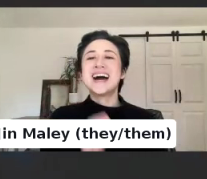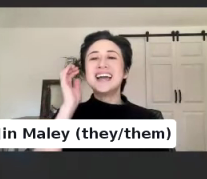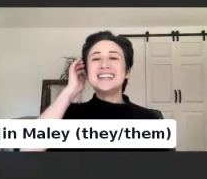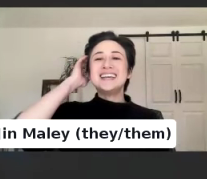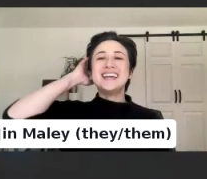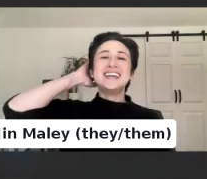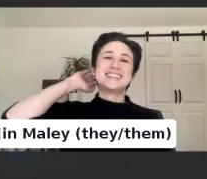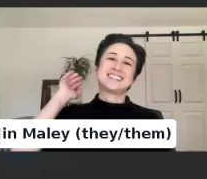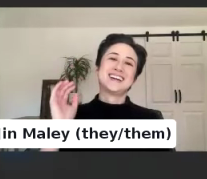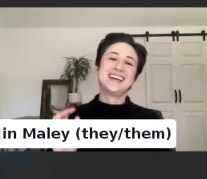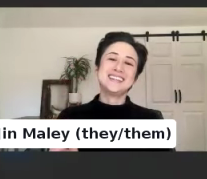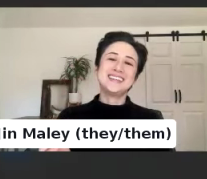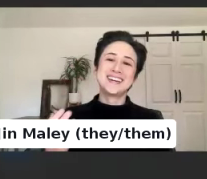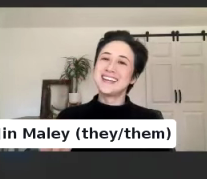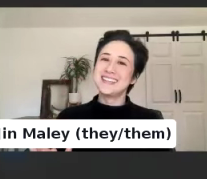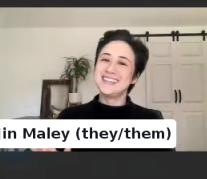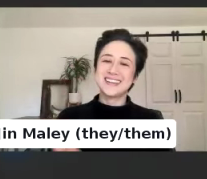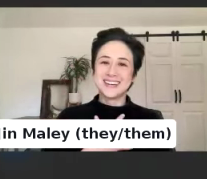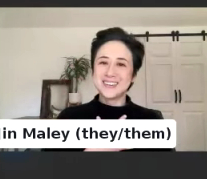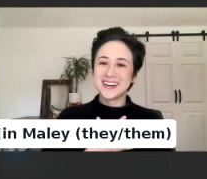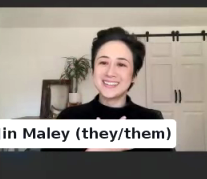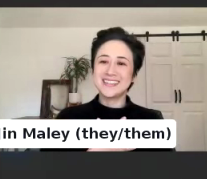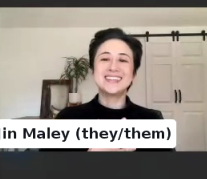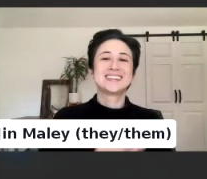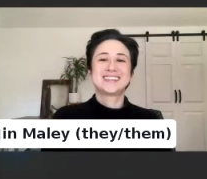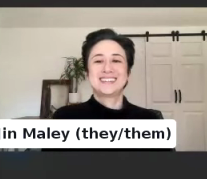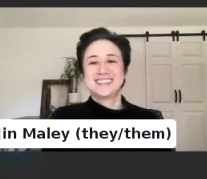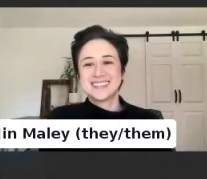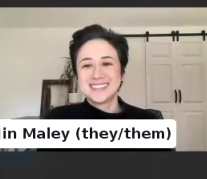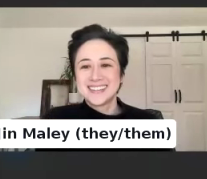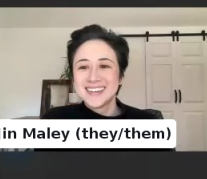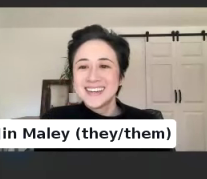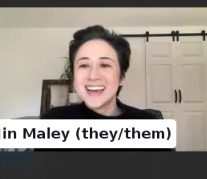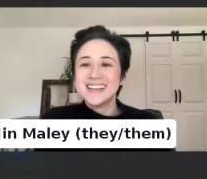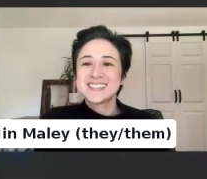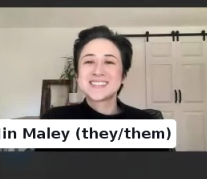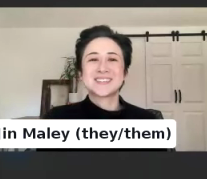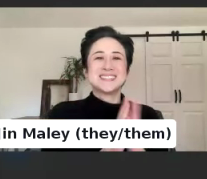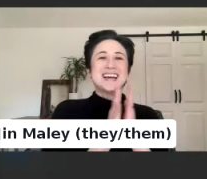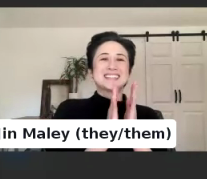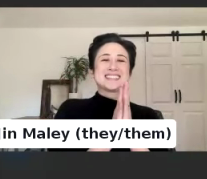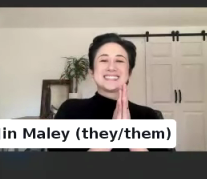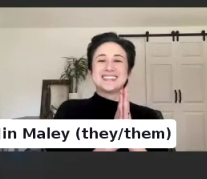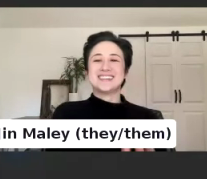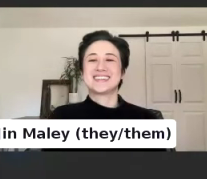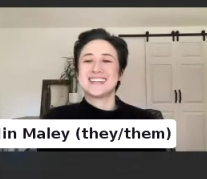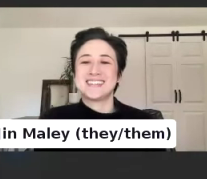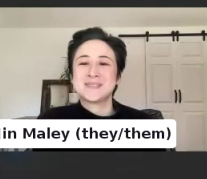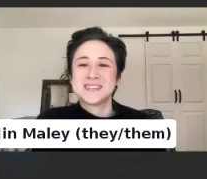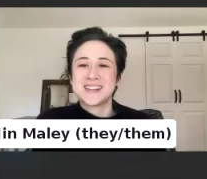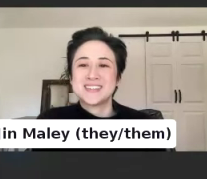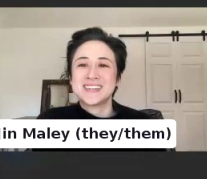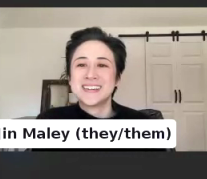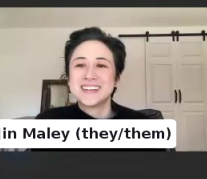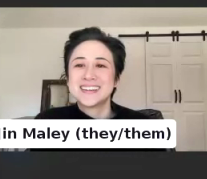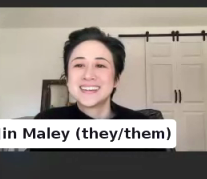Oh, it's Kylie. Is it Kylie that I know, Kylie? Ace of Swords, yes. Oh, Kylie, I'm